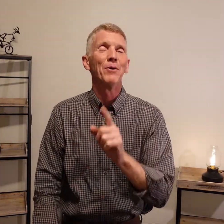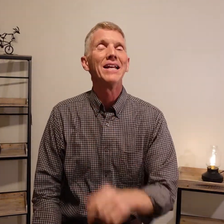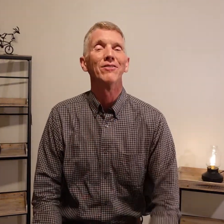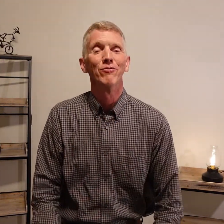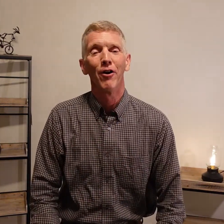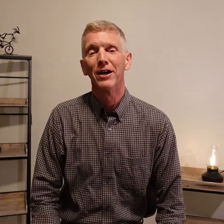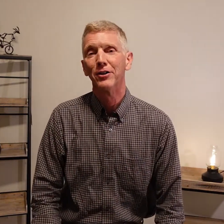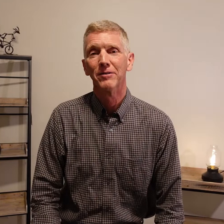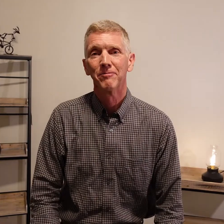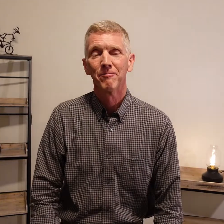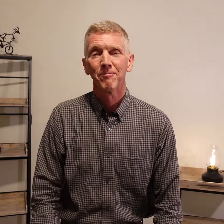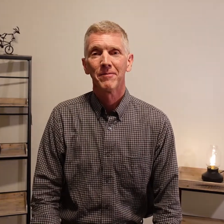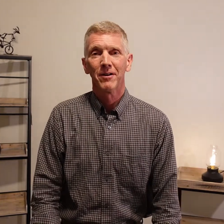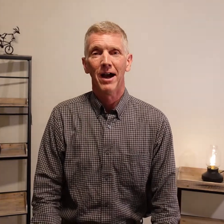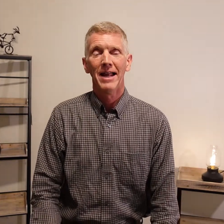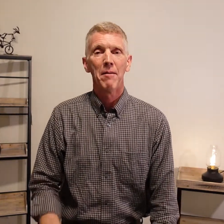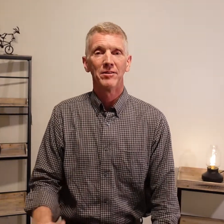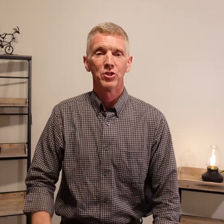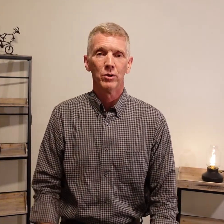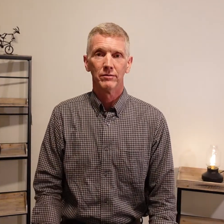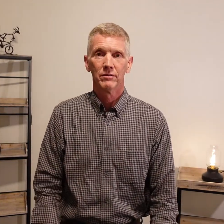it very good. All right, how about this one?